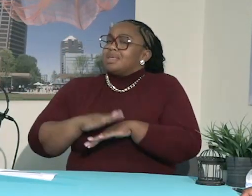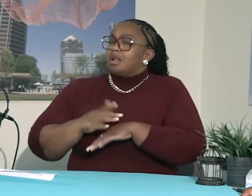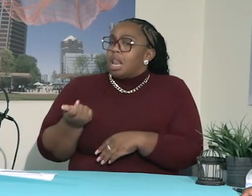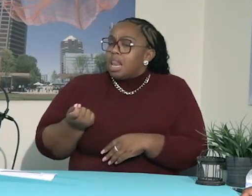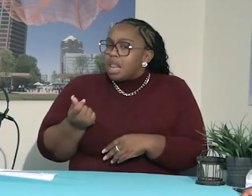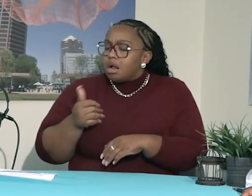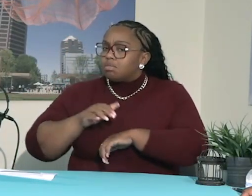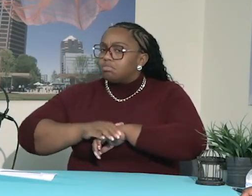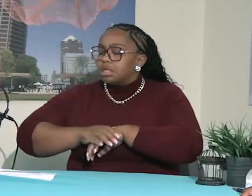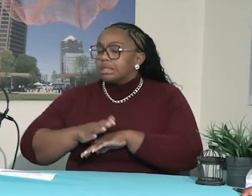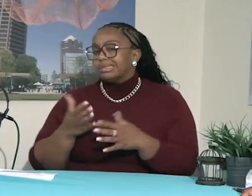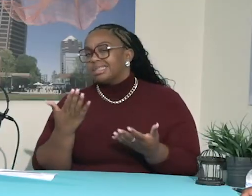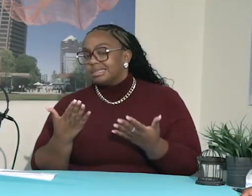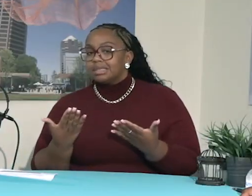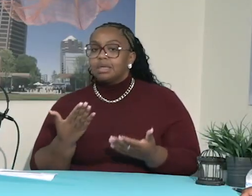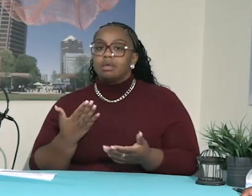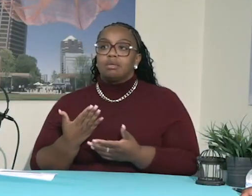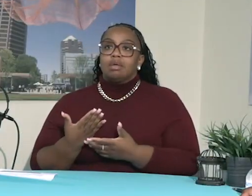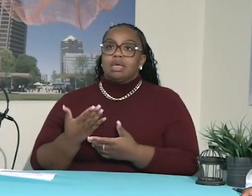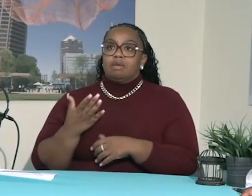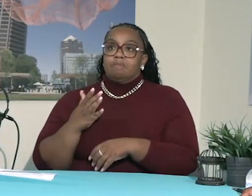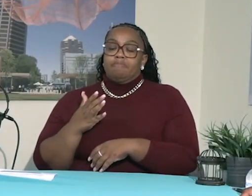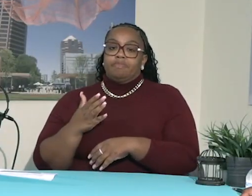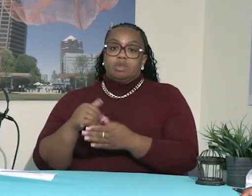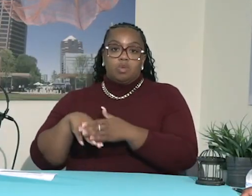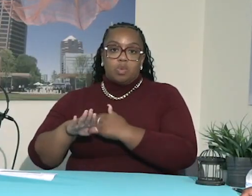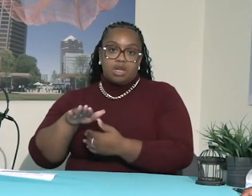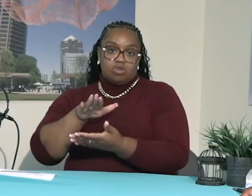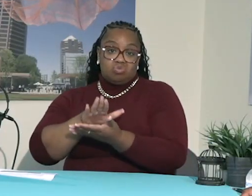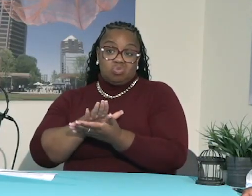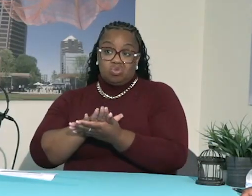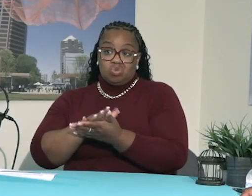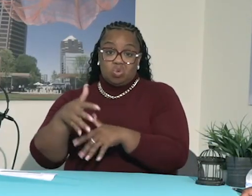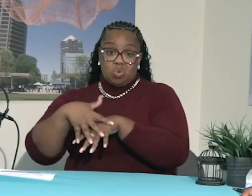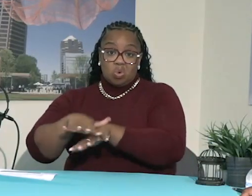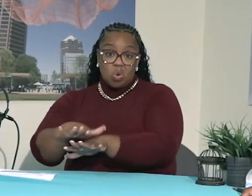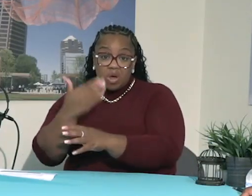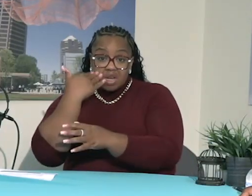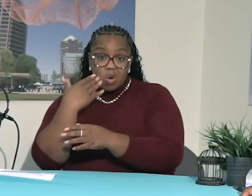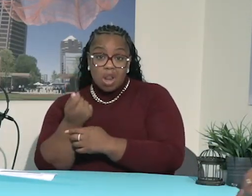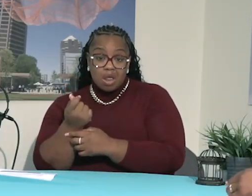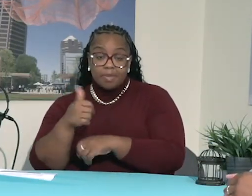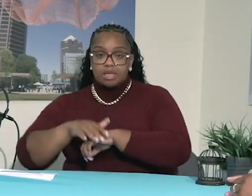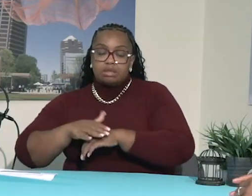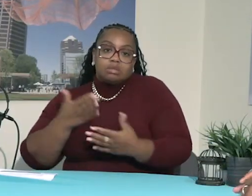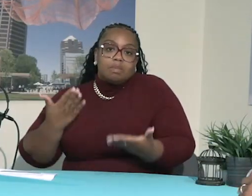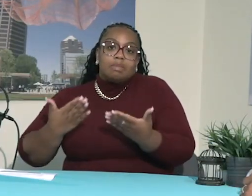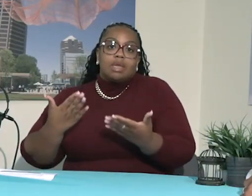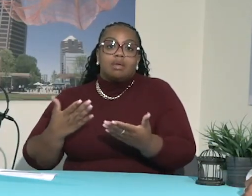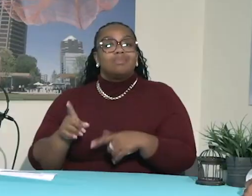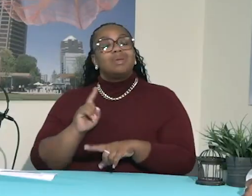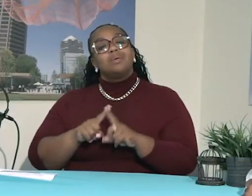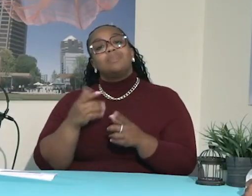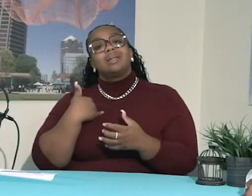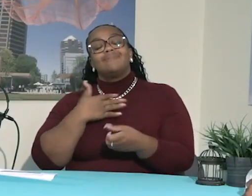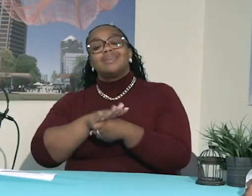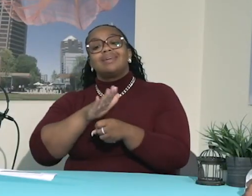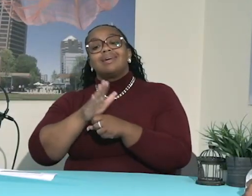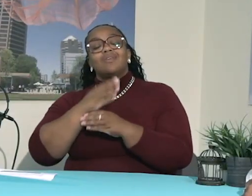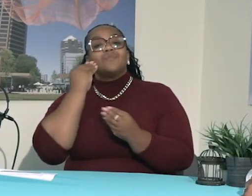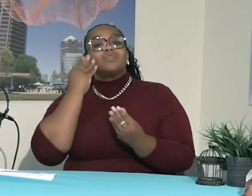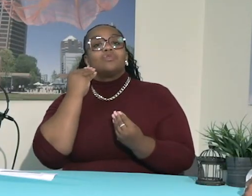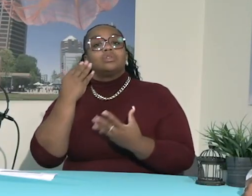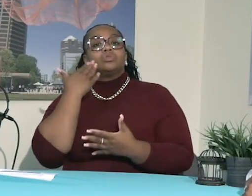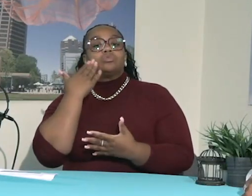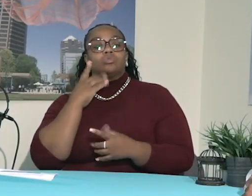English. Maybe they, went to a primary school, but not enough to make informed decisions about their health. So we've had an overwhelming